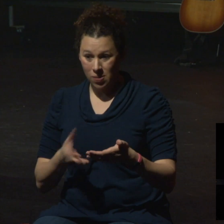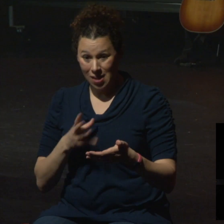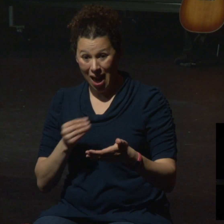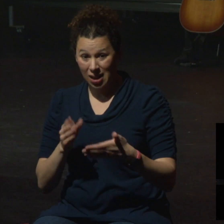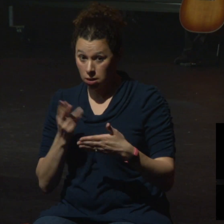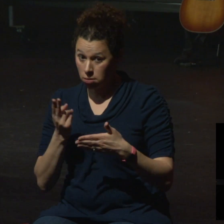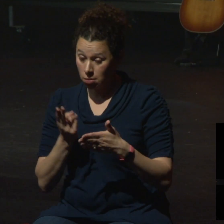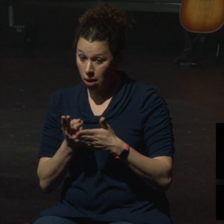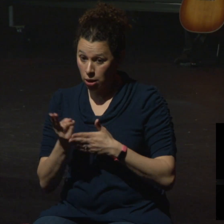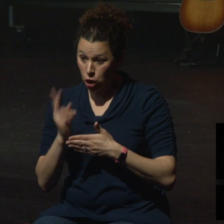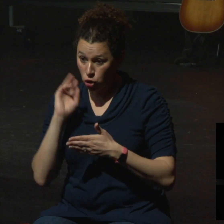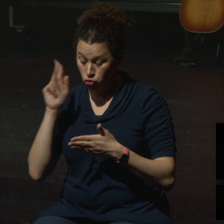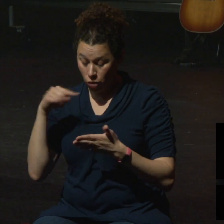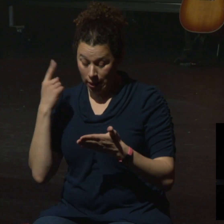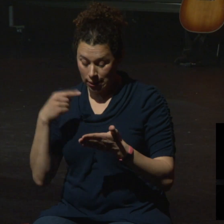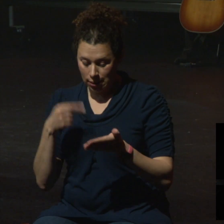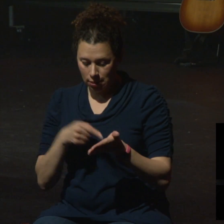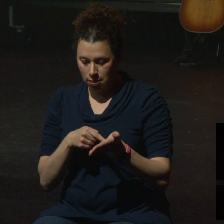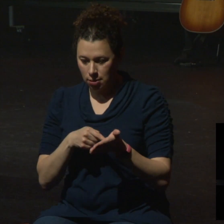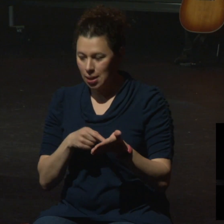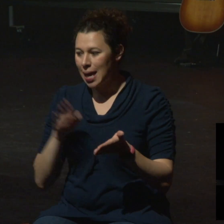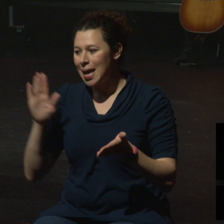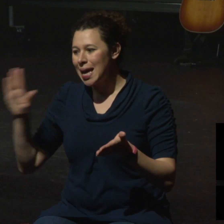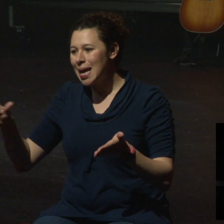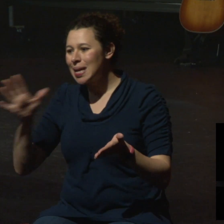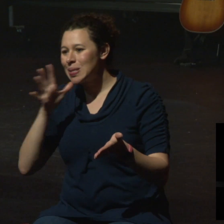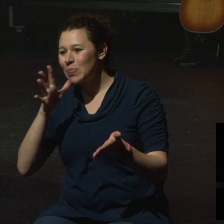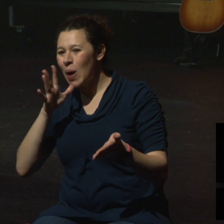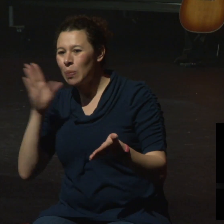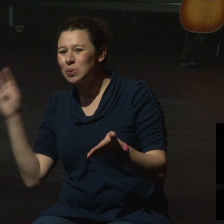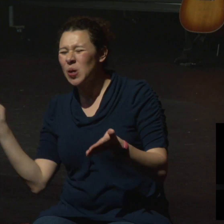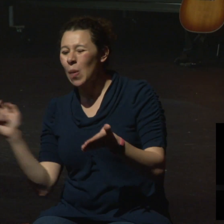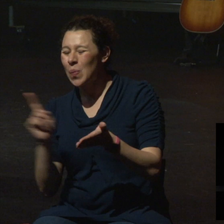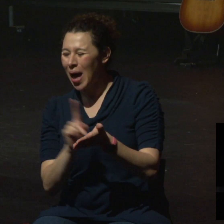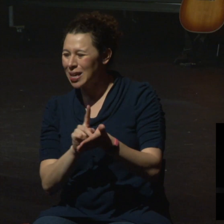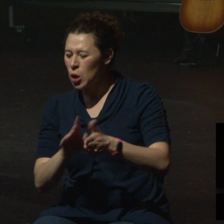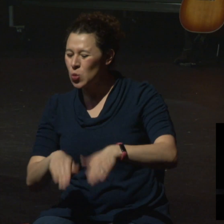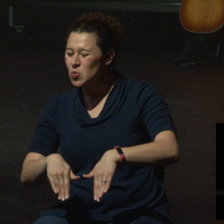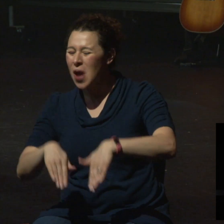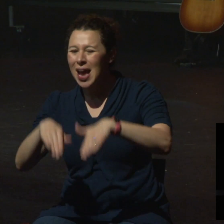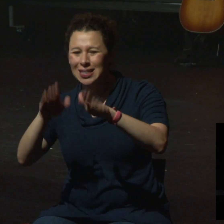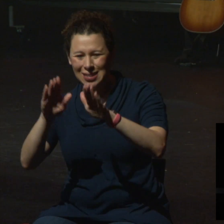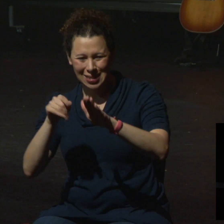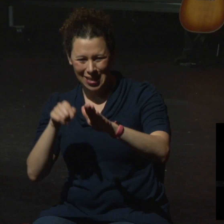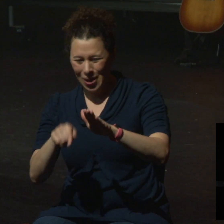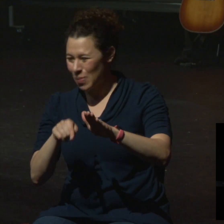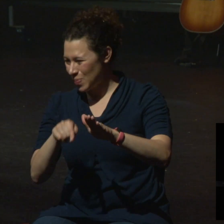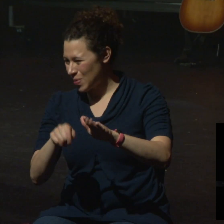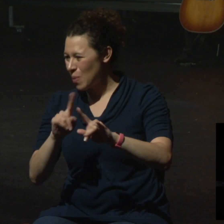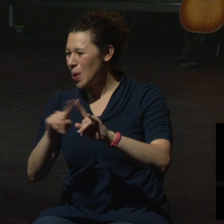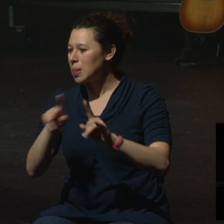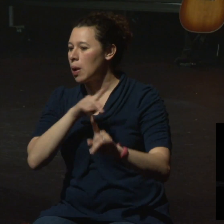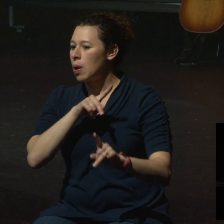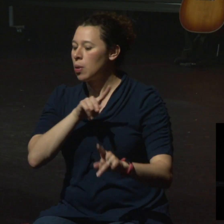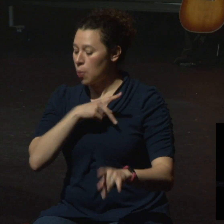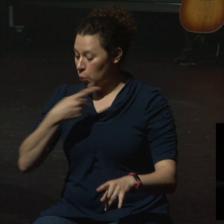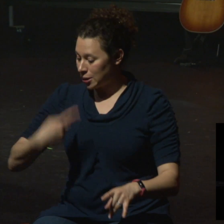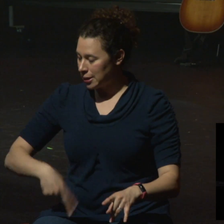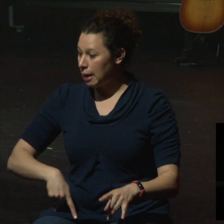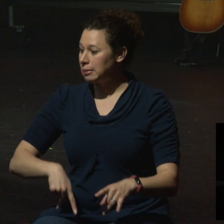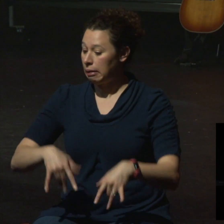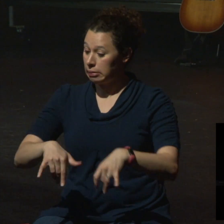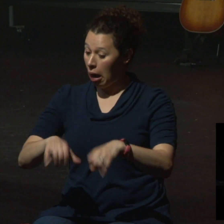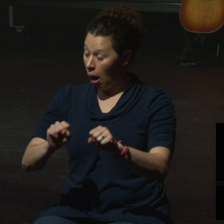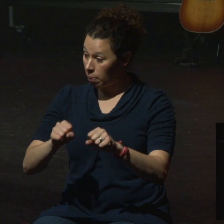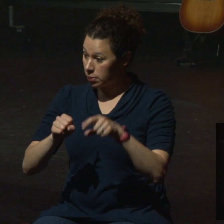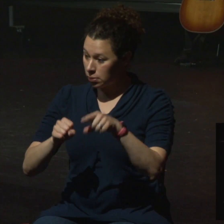crazy enough, his mom actually comes back and raises him, but the princess ends up adopting him, and so